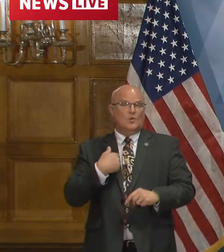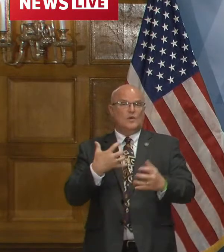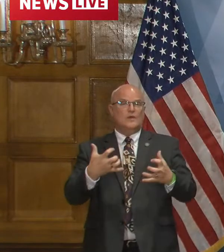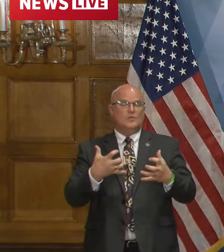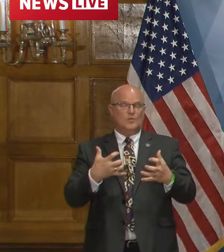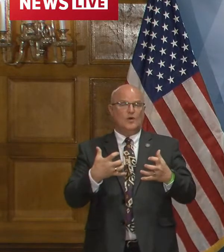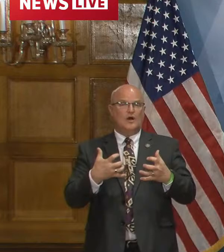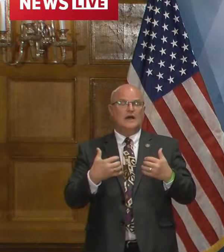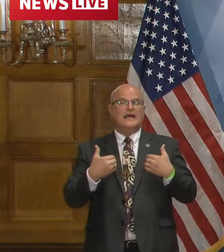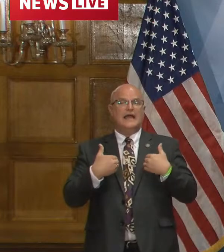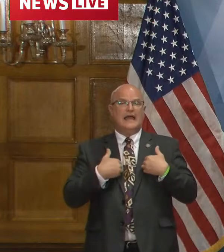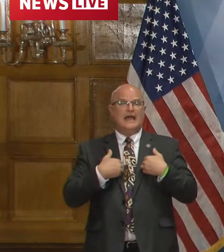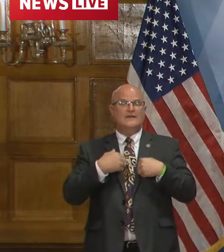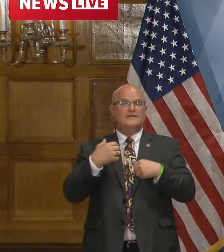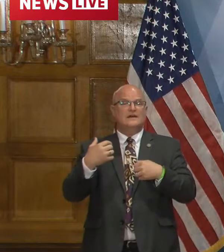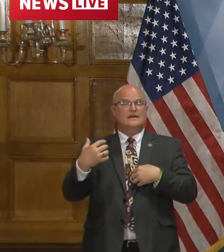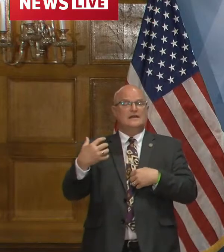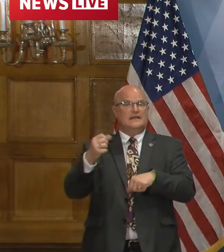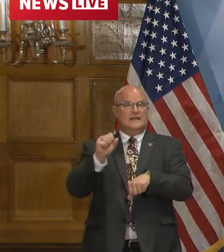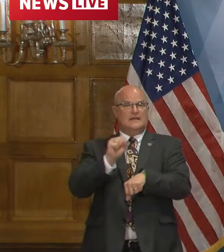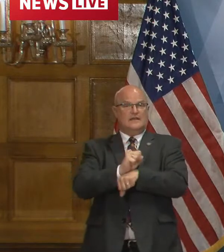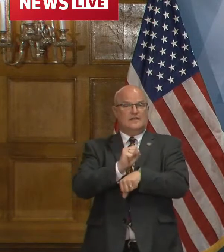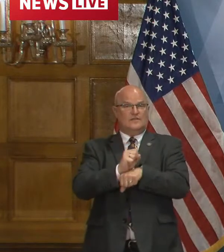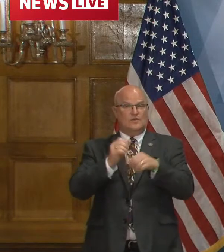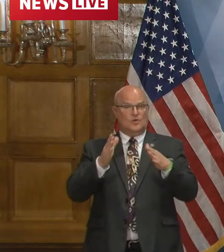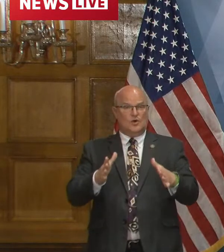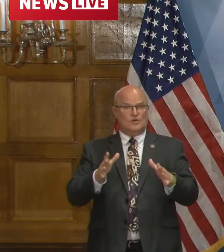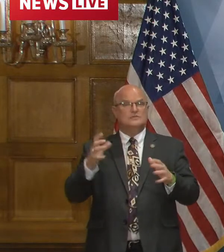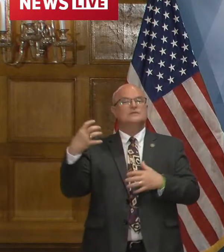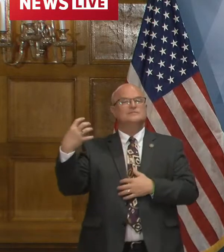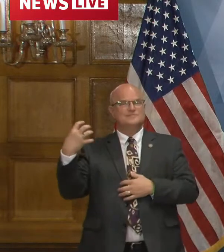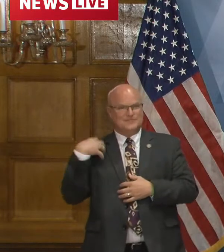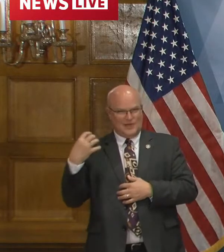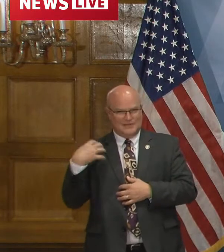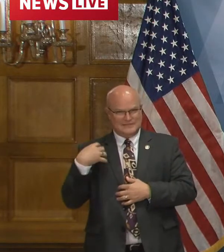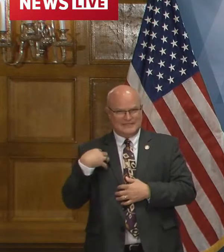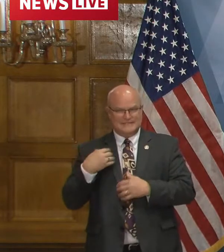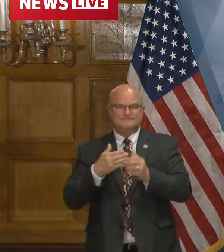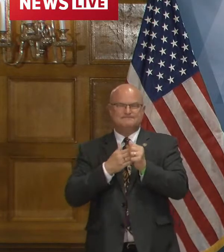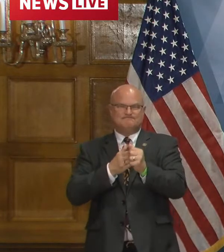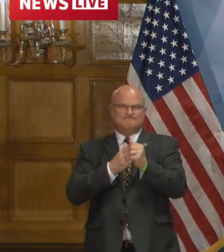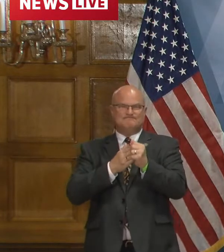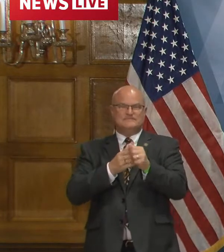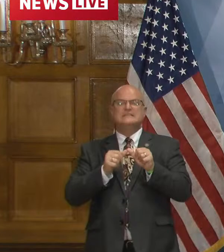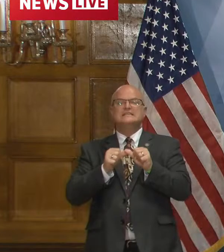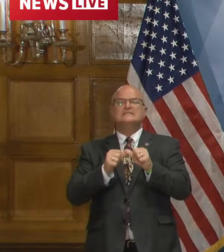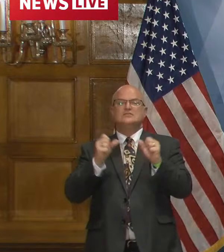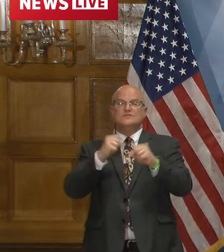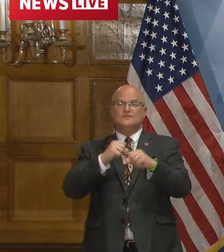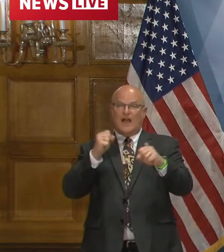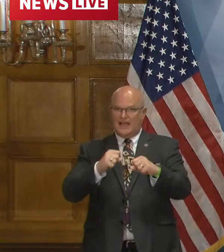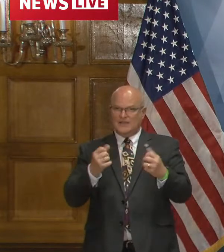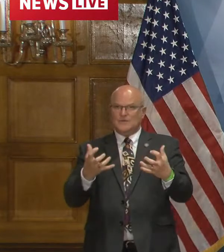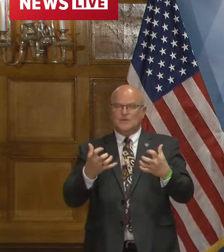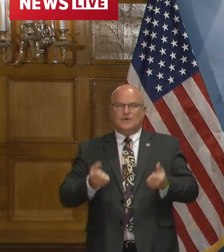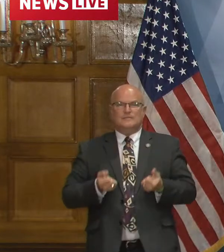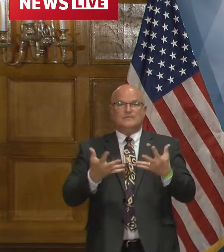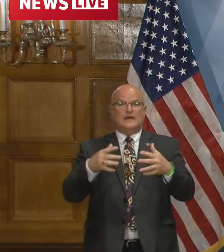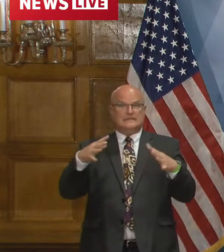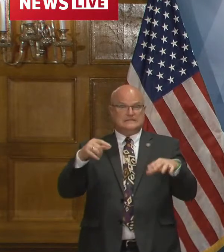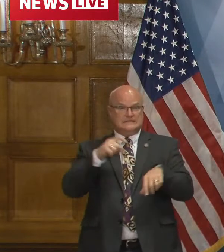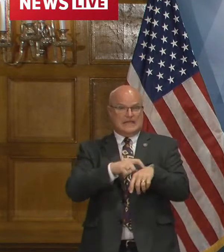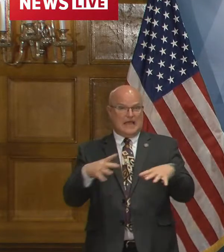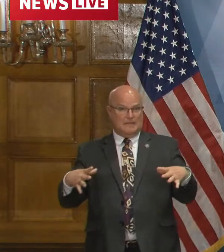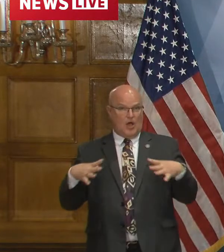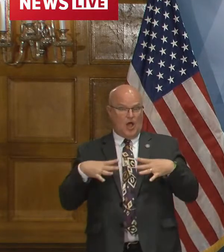call upon our employers to provide leadership. They've done a good job, but we want you to continue in the fight. We want you to provide time